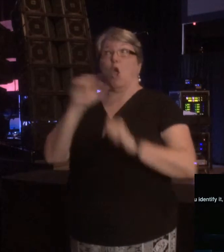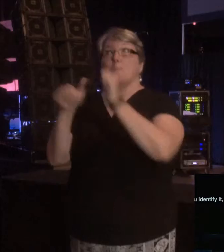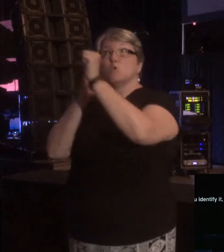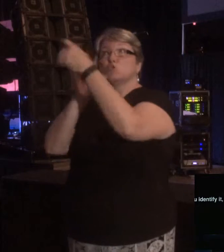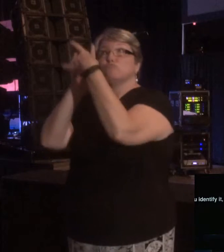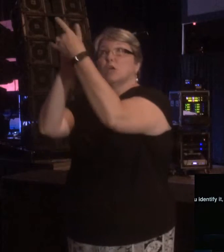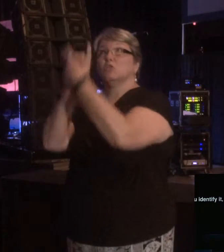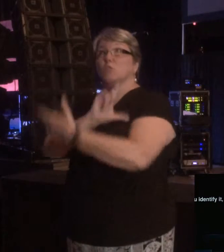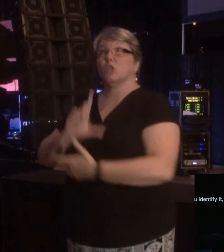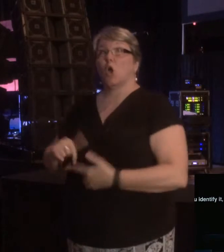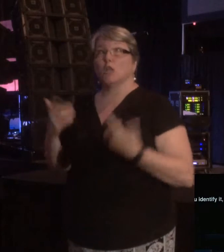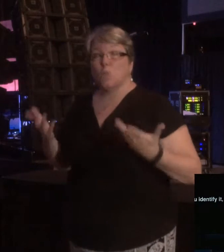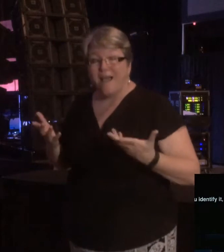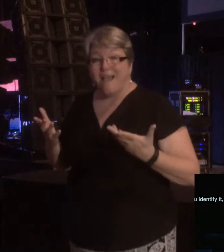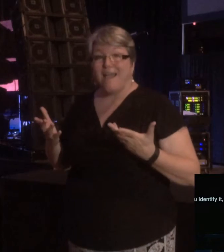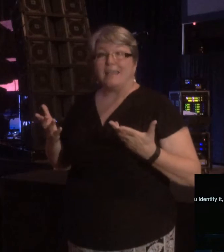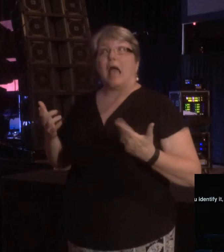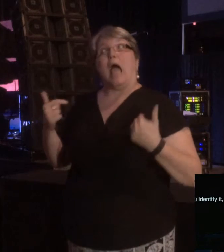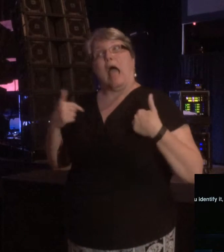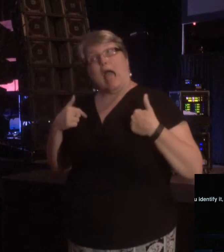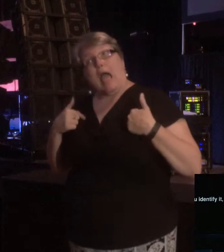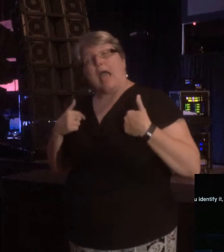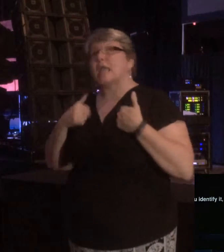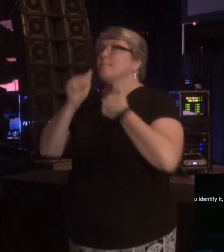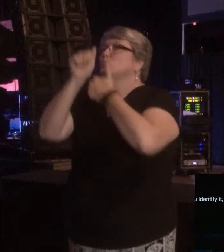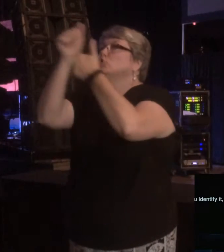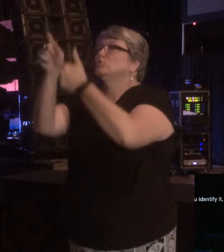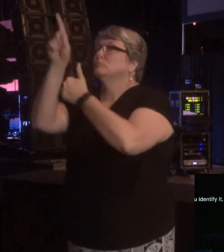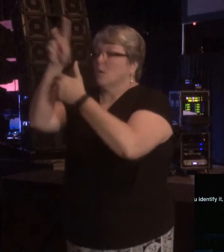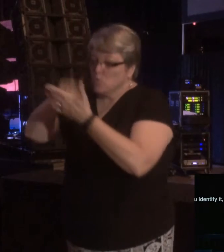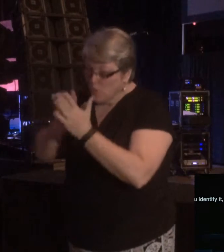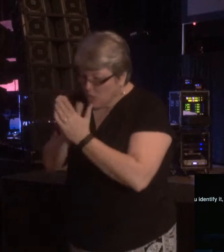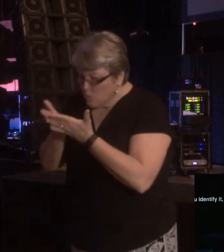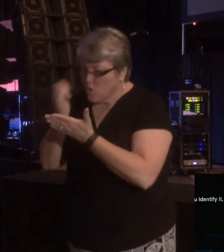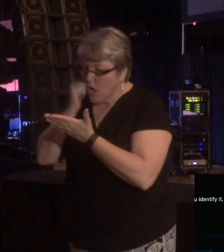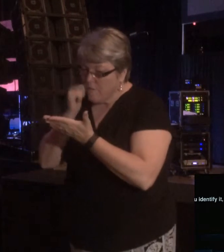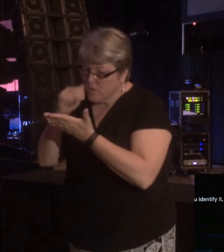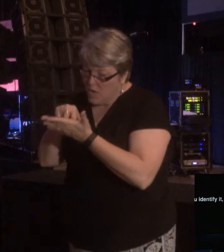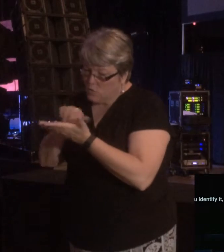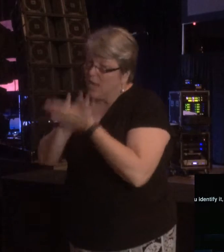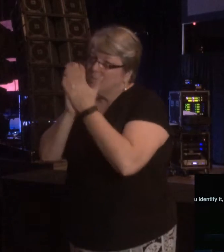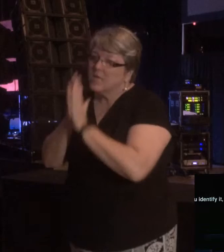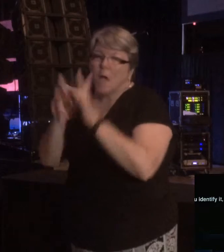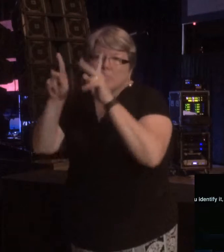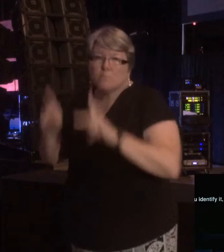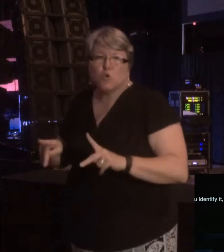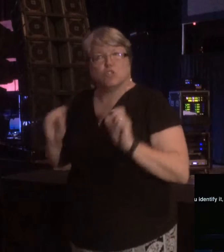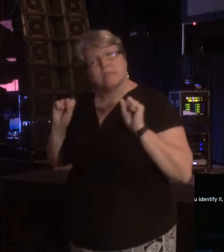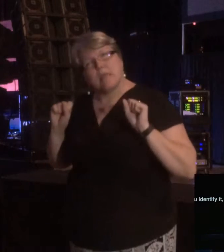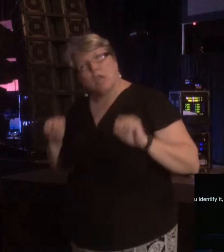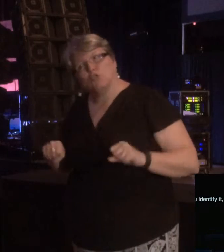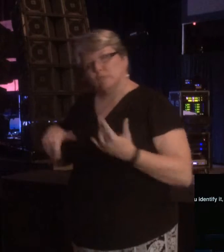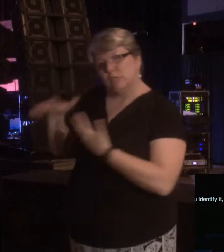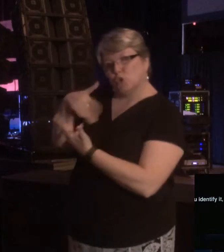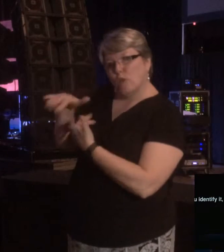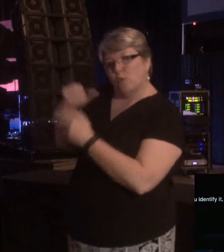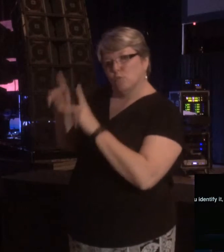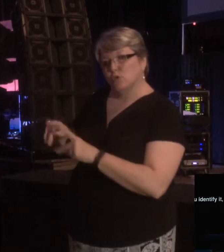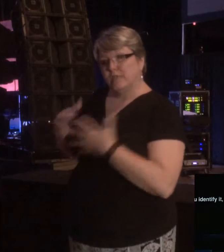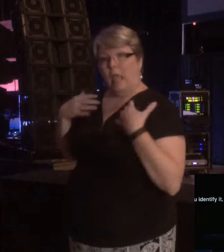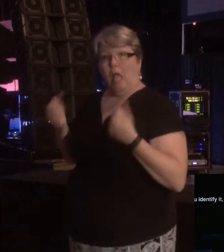did we make provision? You know where we would always fail? Your apartment alone. Then we can never, ever, ever be in your apartment alone under any